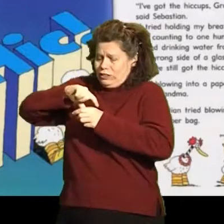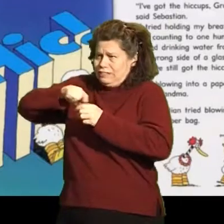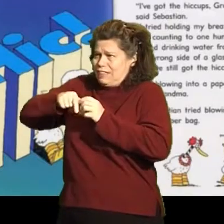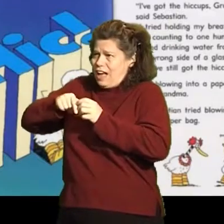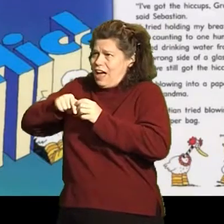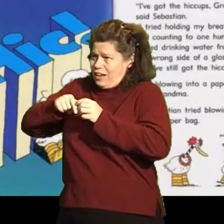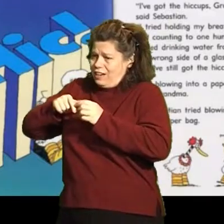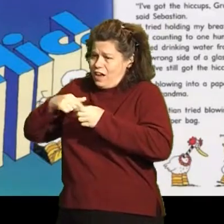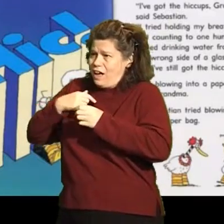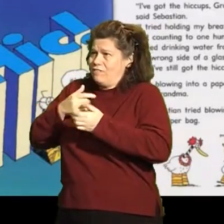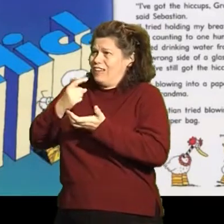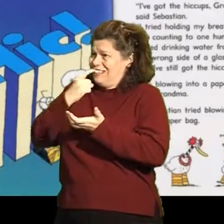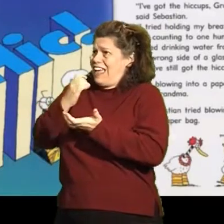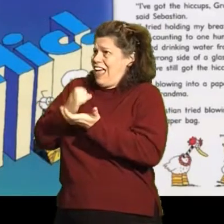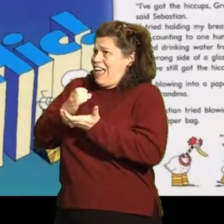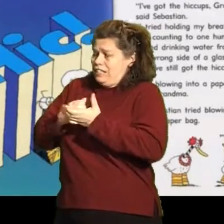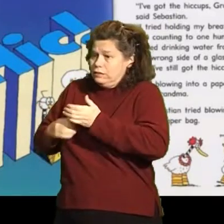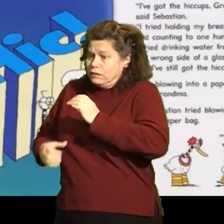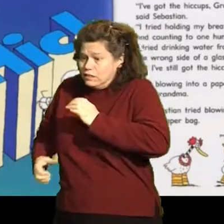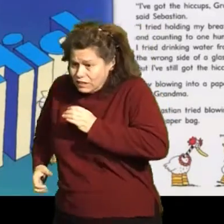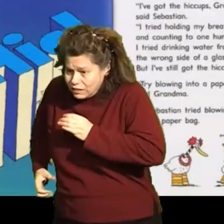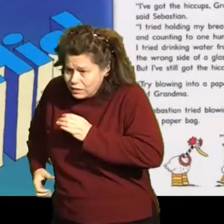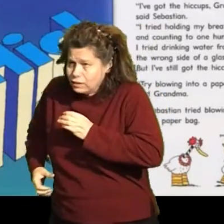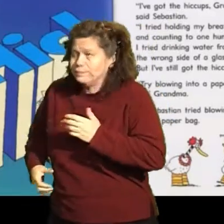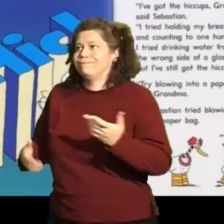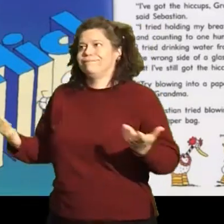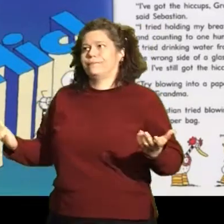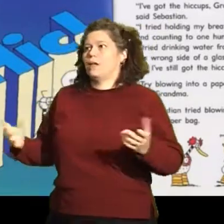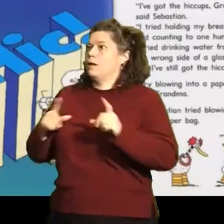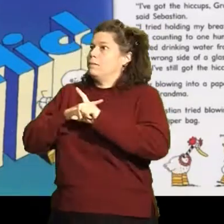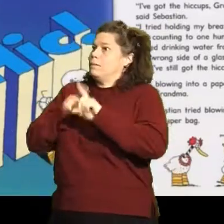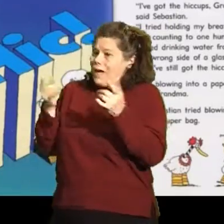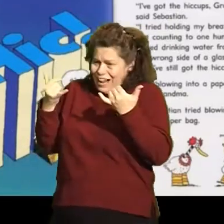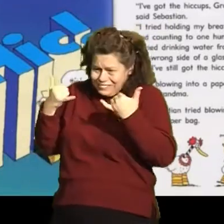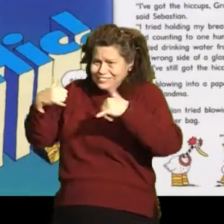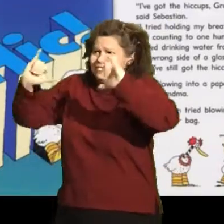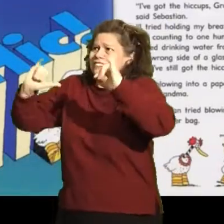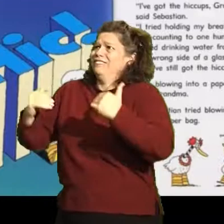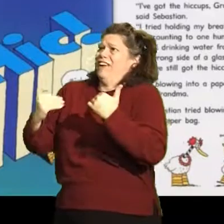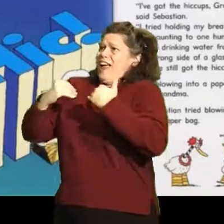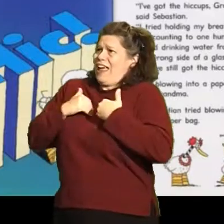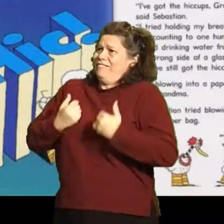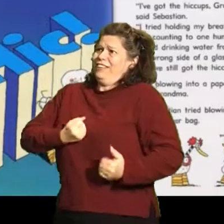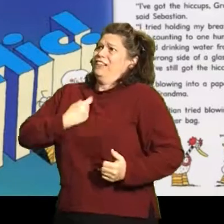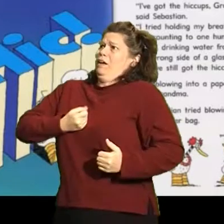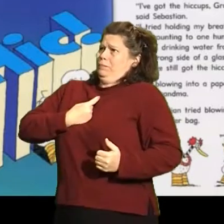a glass, but I've still got the hiccups."